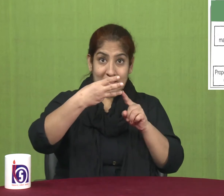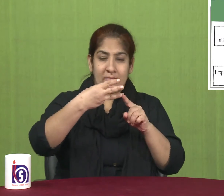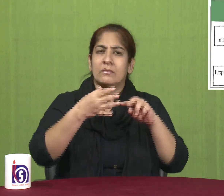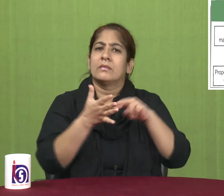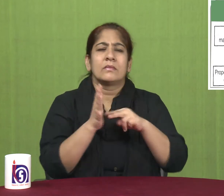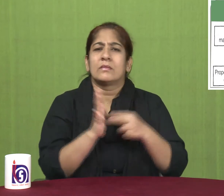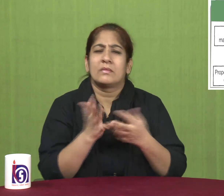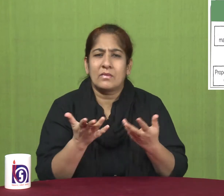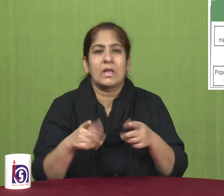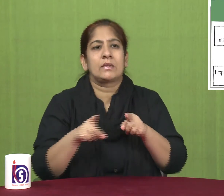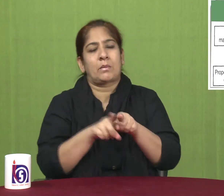The third one is